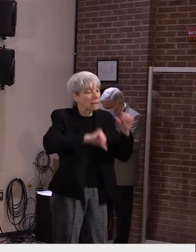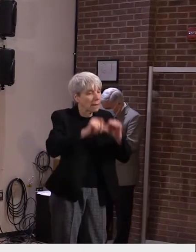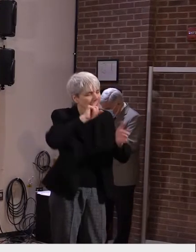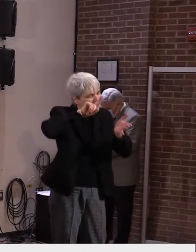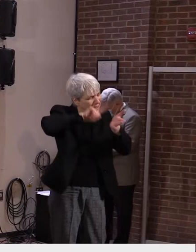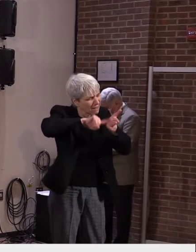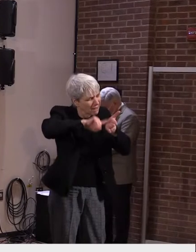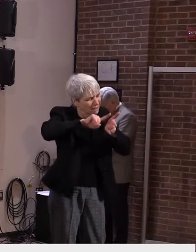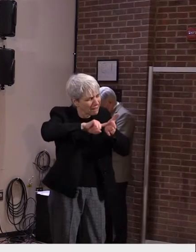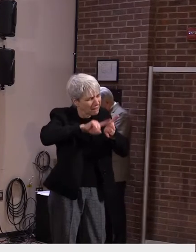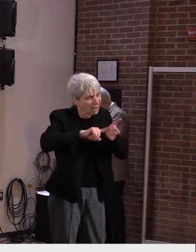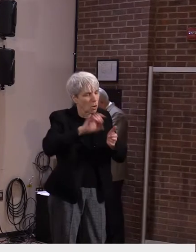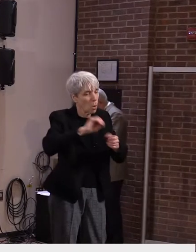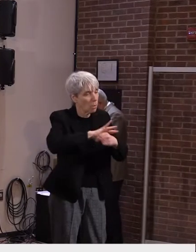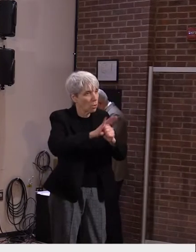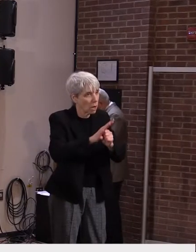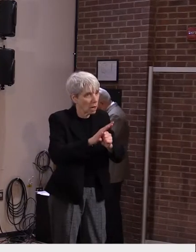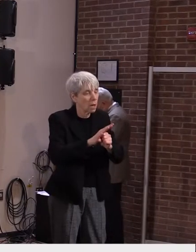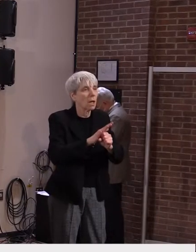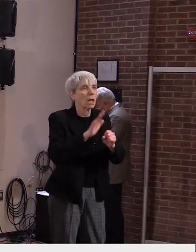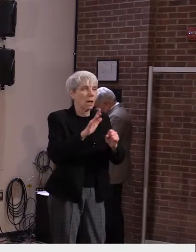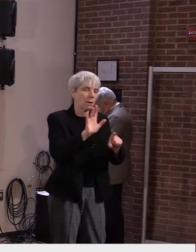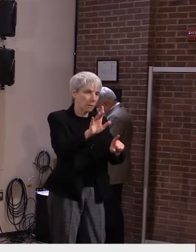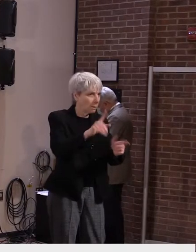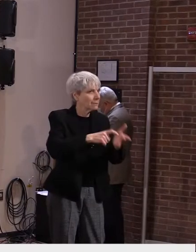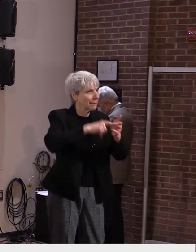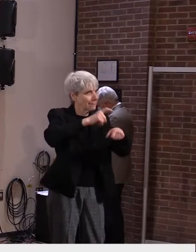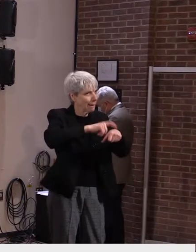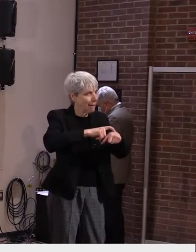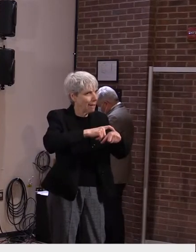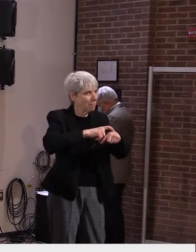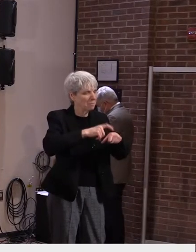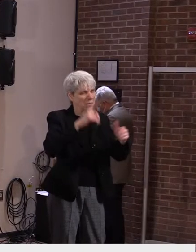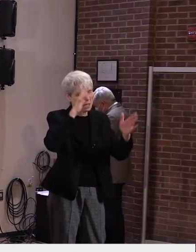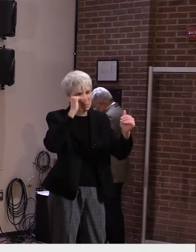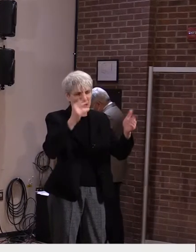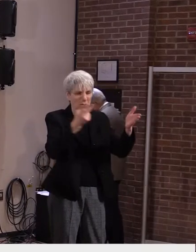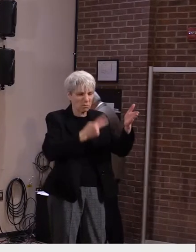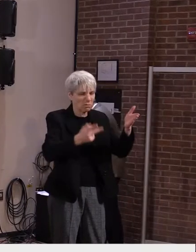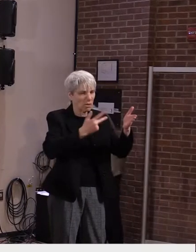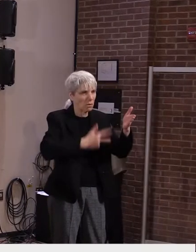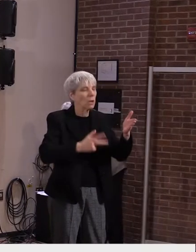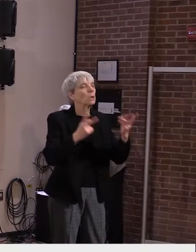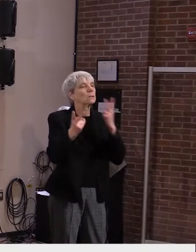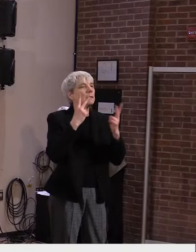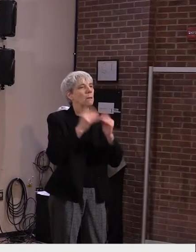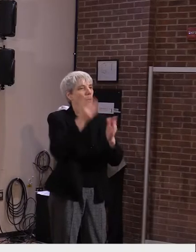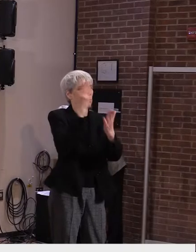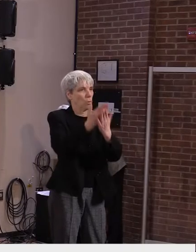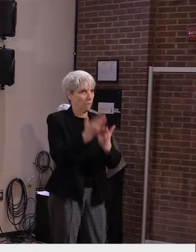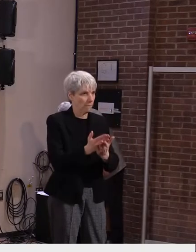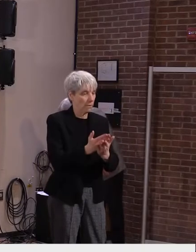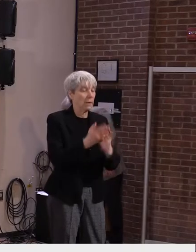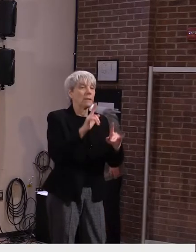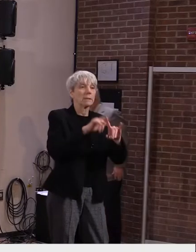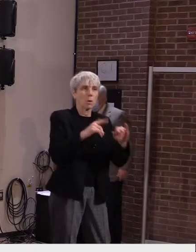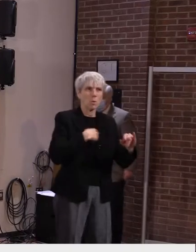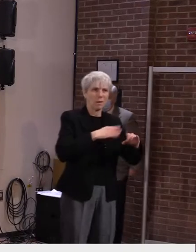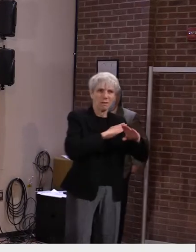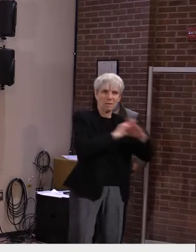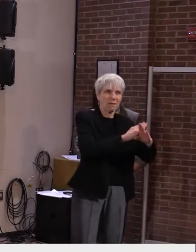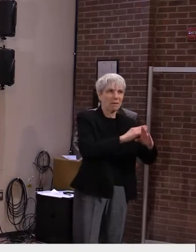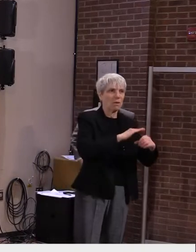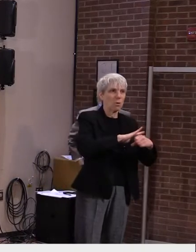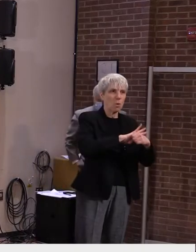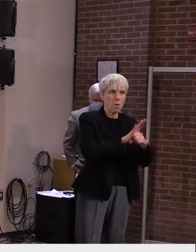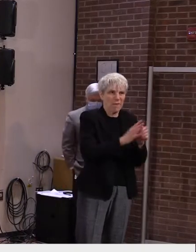weeks, we can ramp up our own defenses against the virus that is already spreading at high levels, and we can do it right